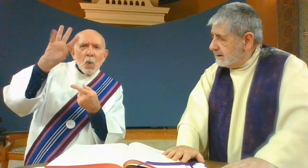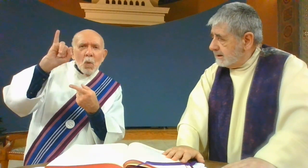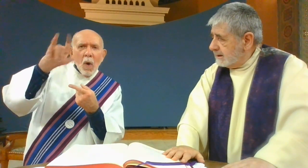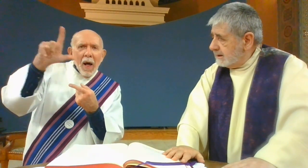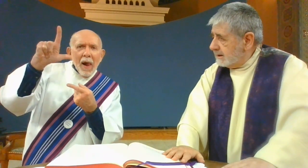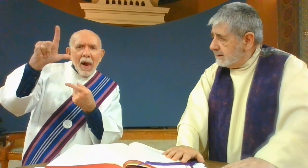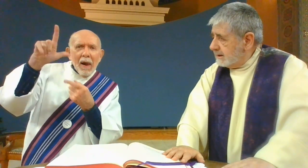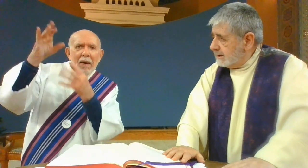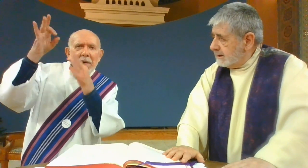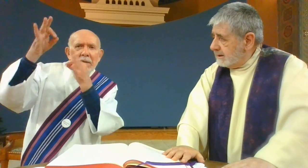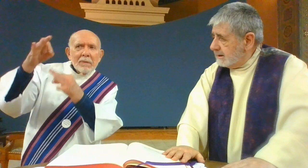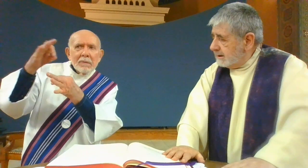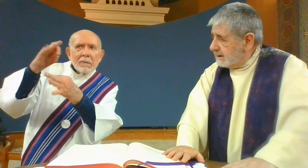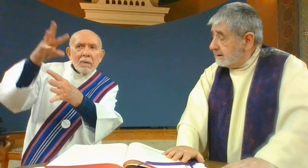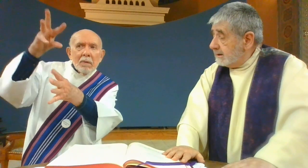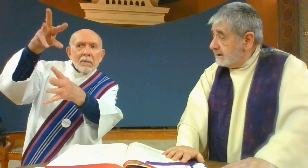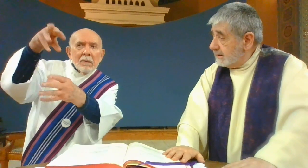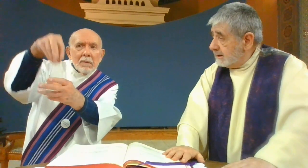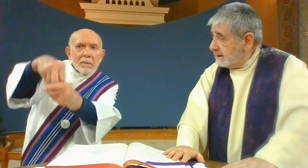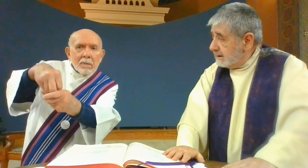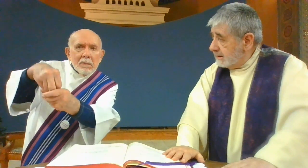time according to His will.